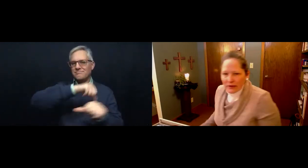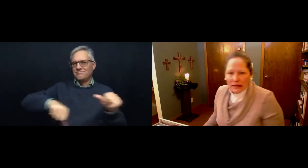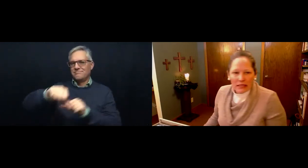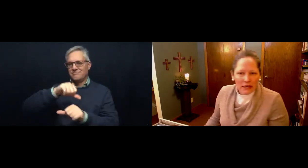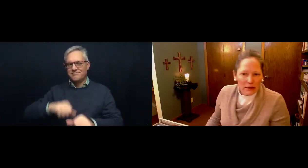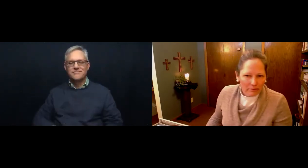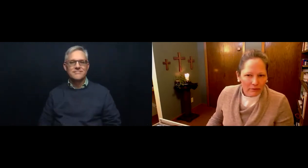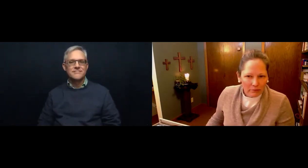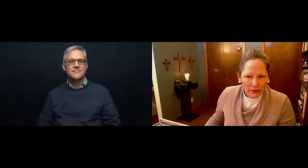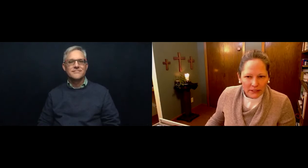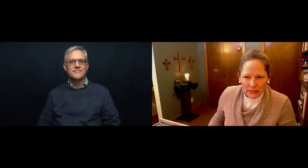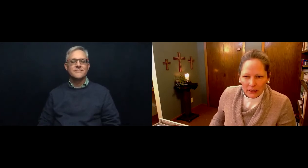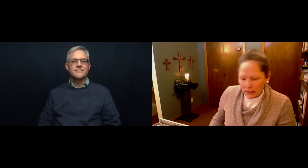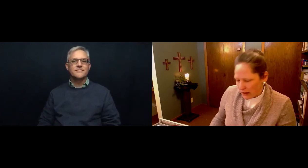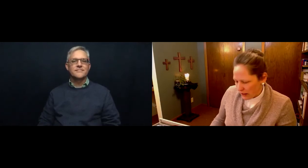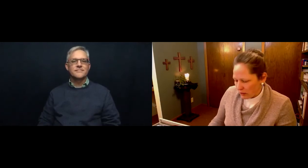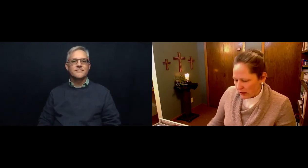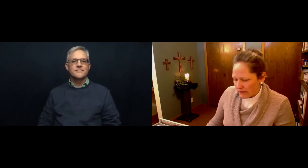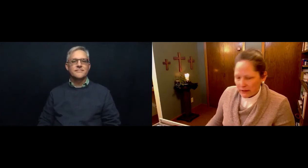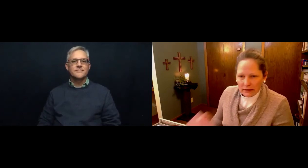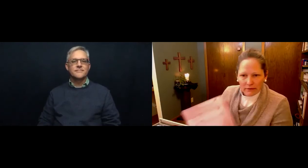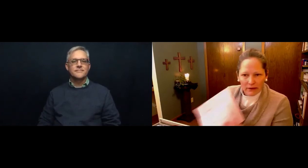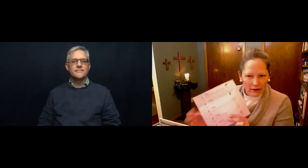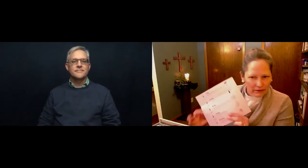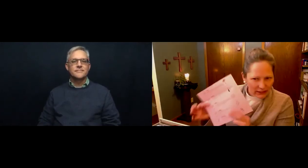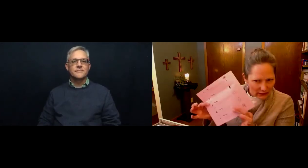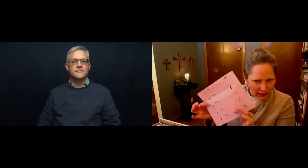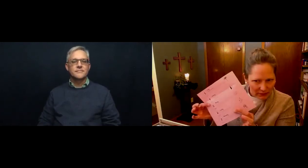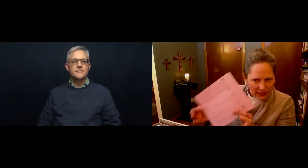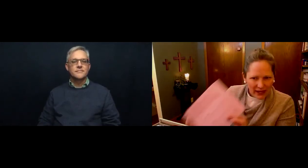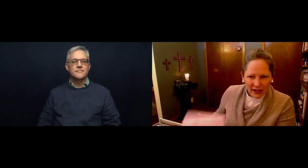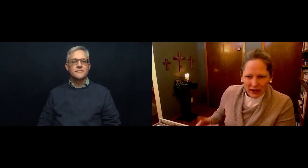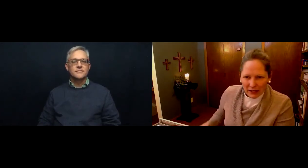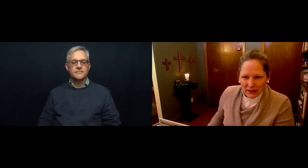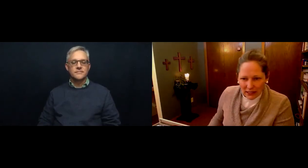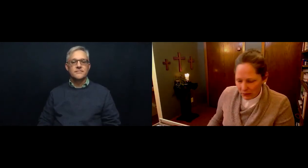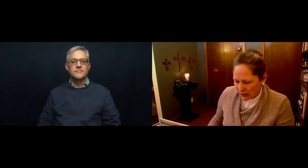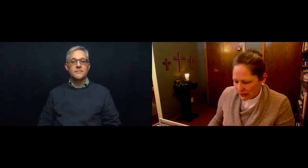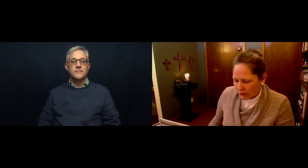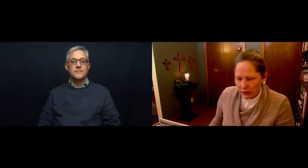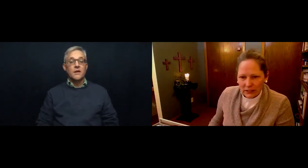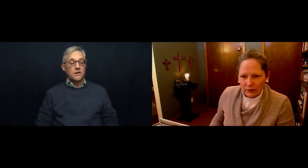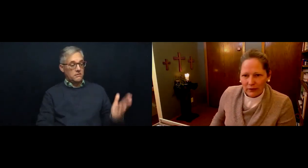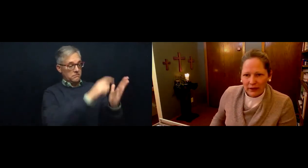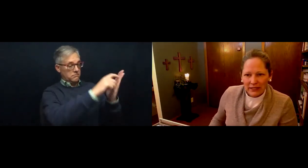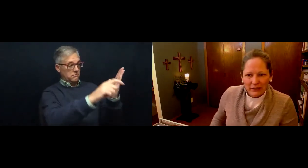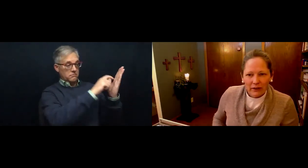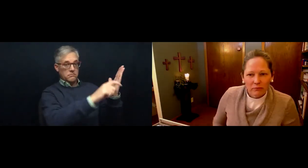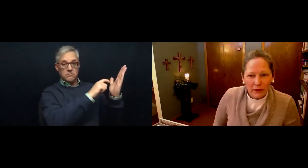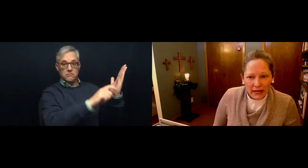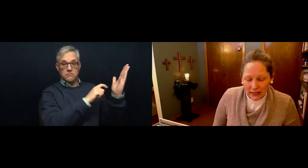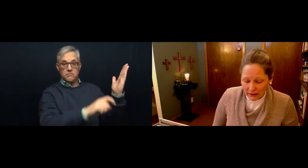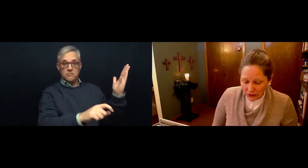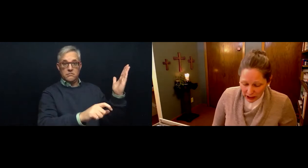Now the theme printed on a number of the slips, the theme is focused around the idea